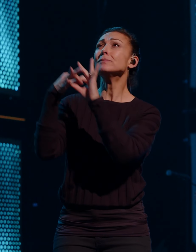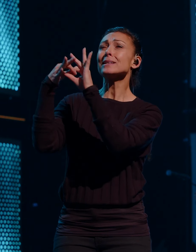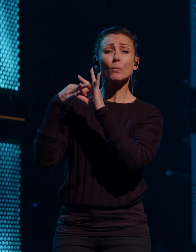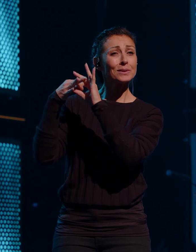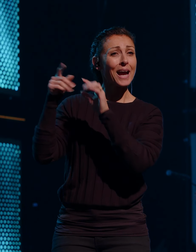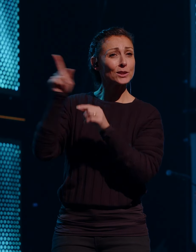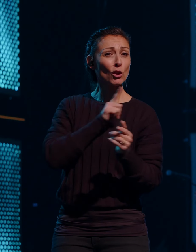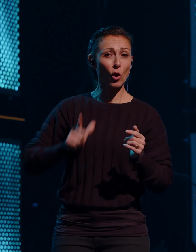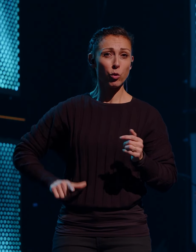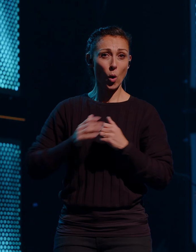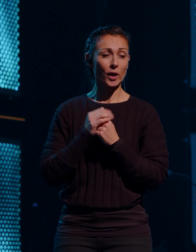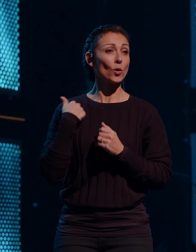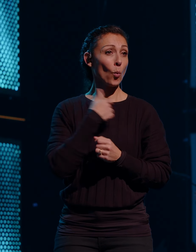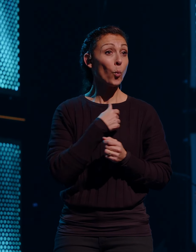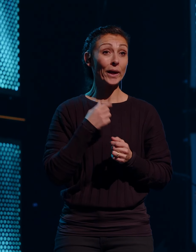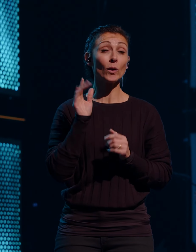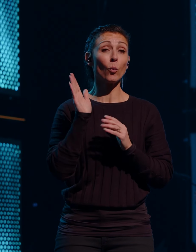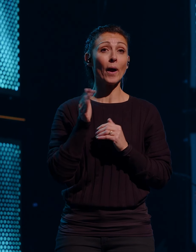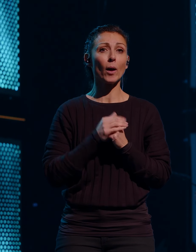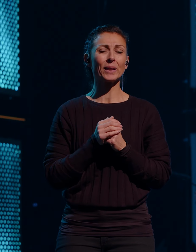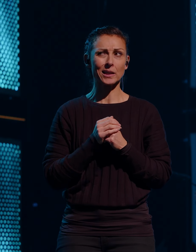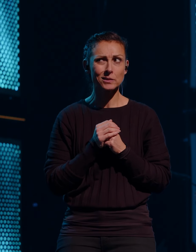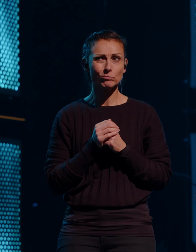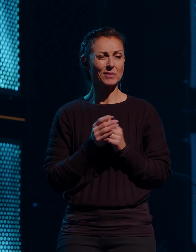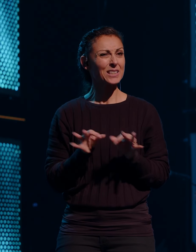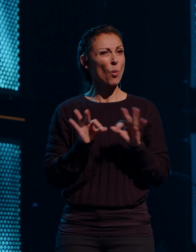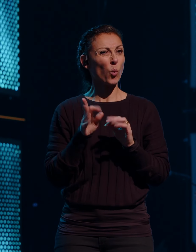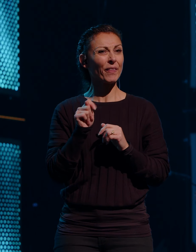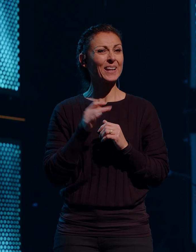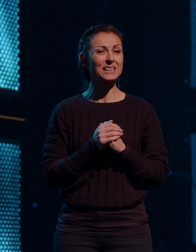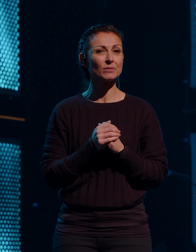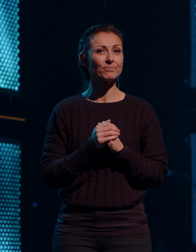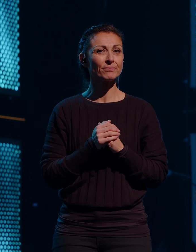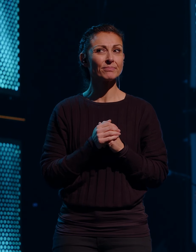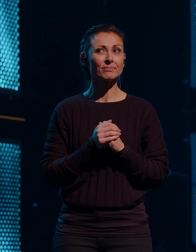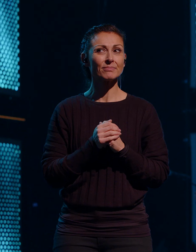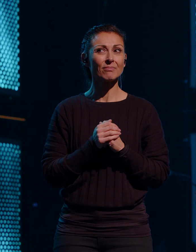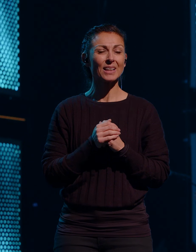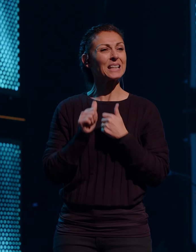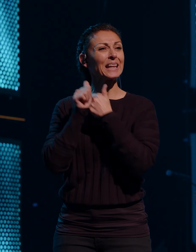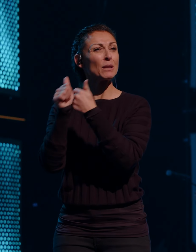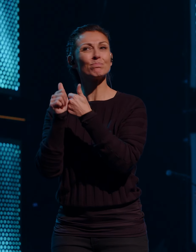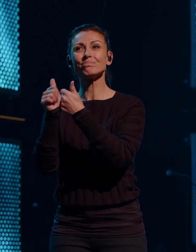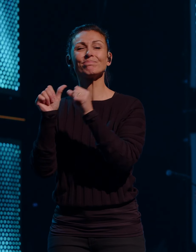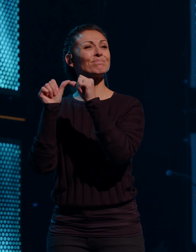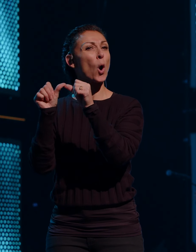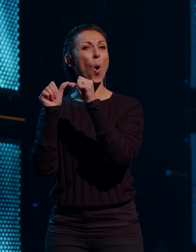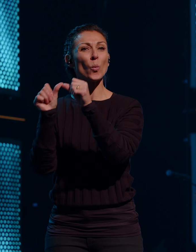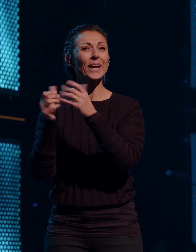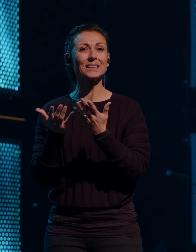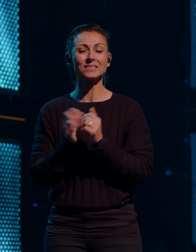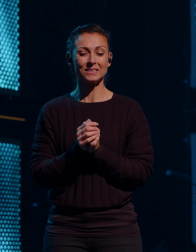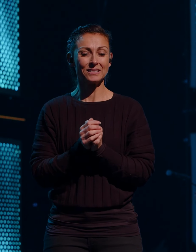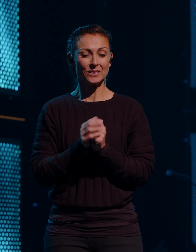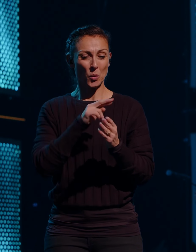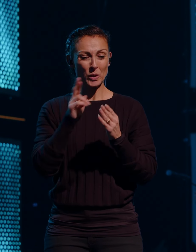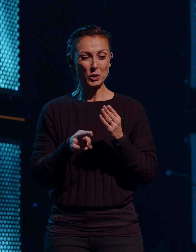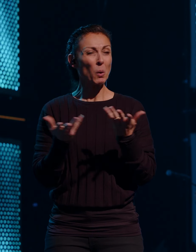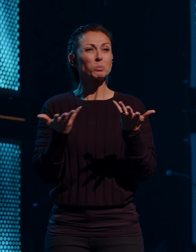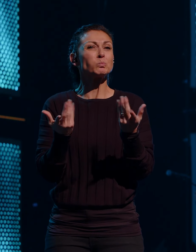it? Is it worth it to keep going? Is there going to be a worthy outcome of what's going to come from this later